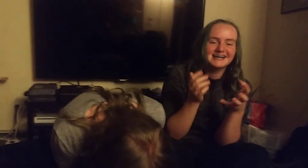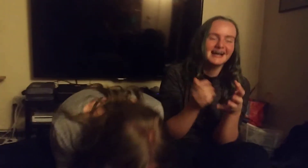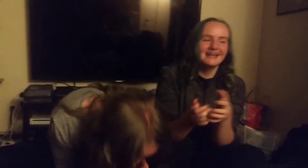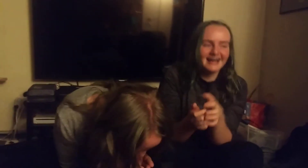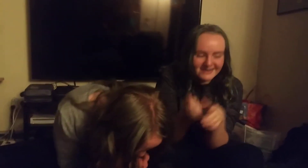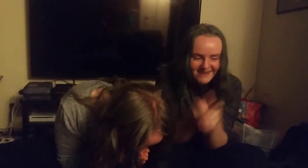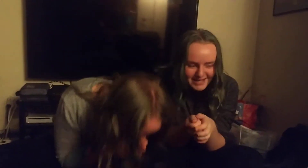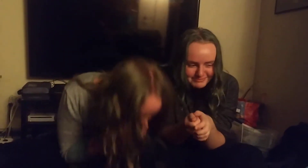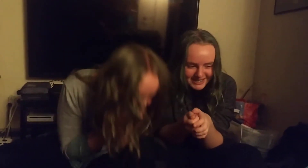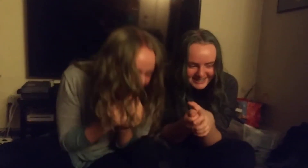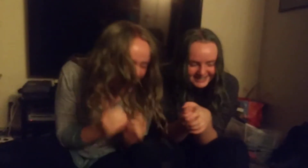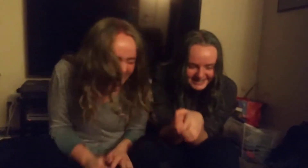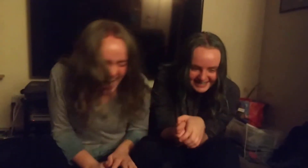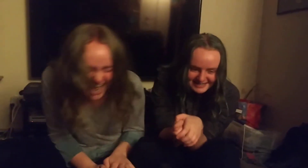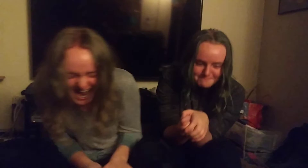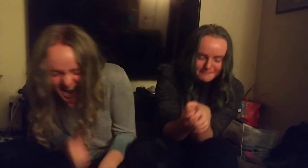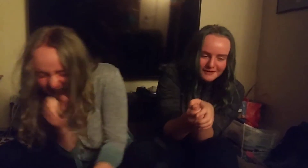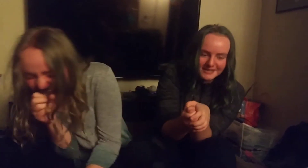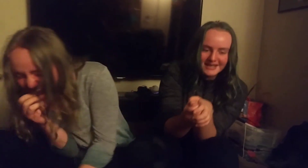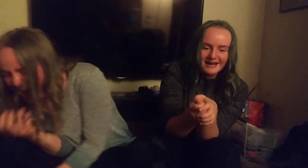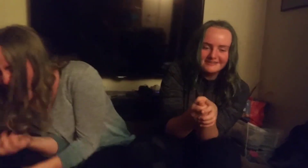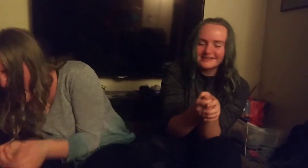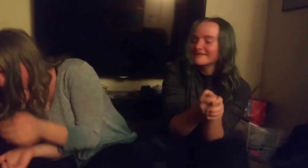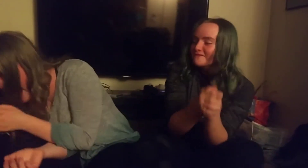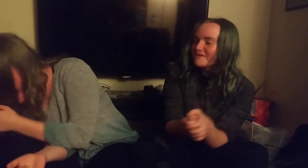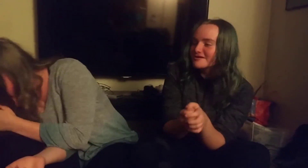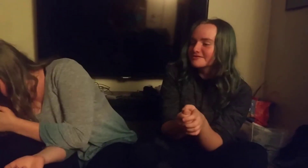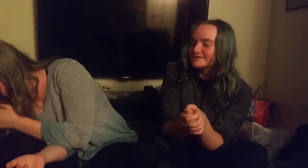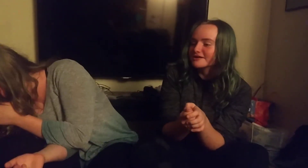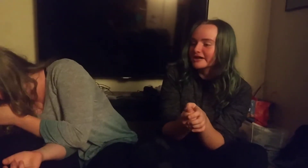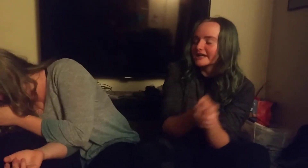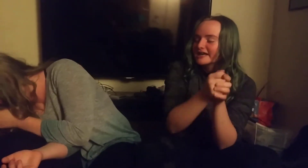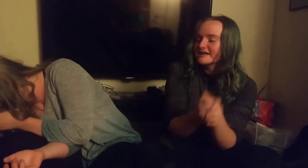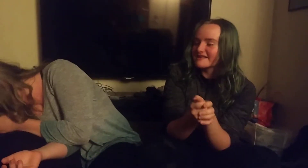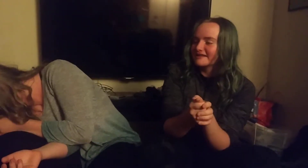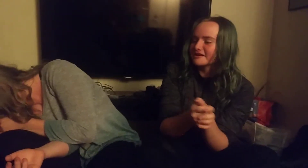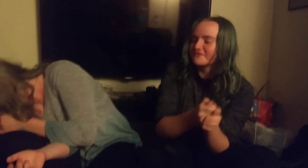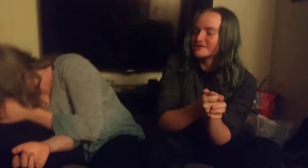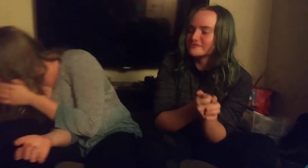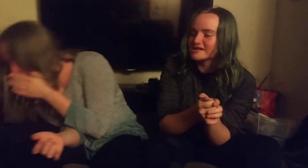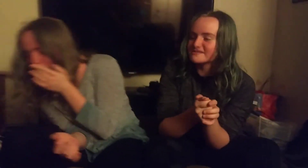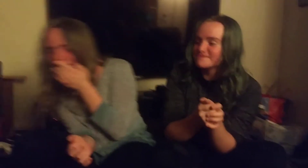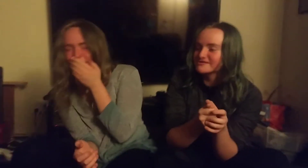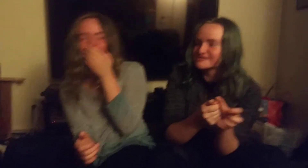And I grab it, and I'm pouring it out, and she's like, what are you doing? Is that enough for 2 teaspoons?